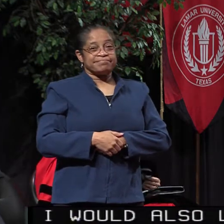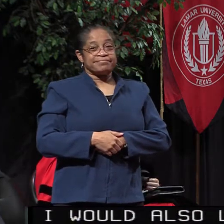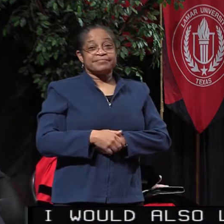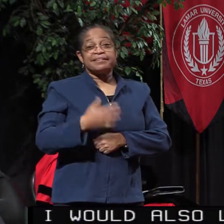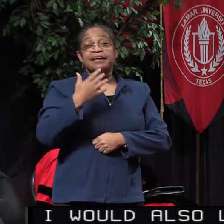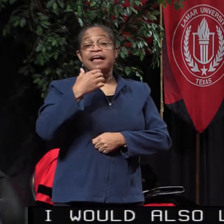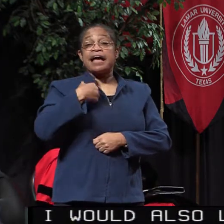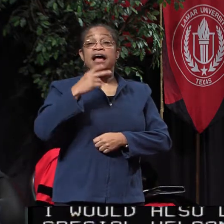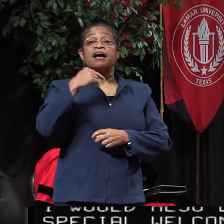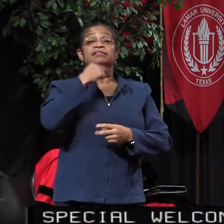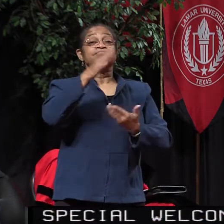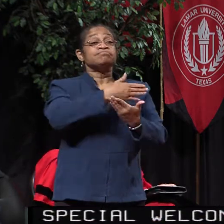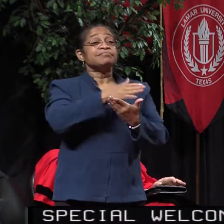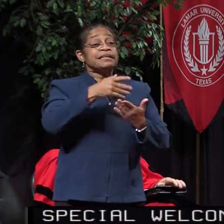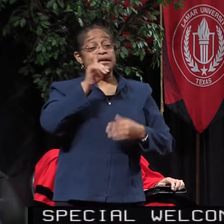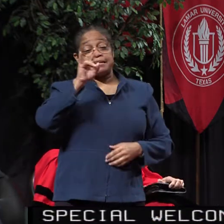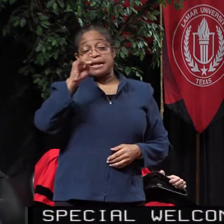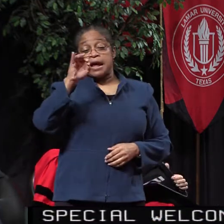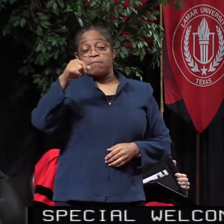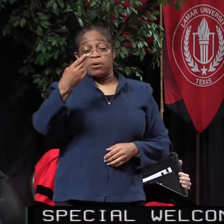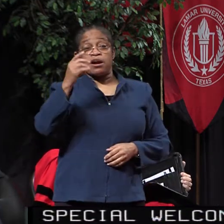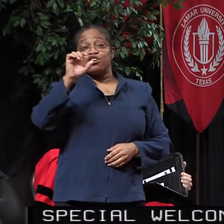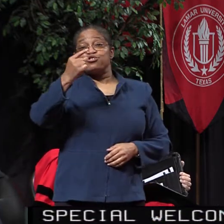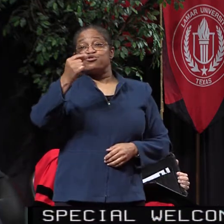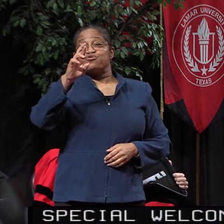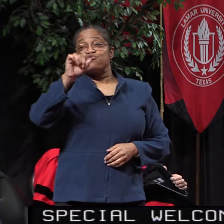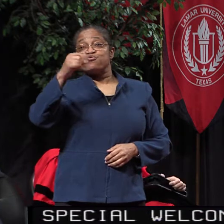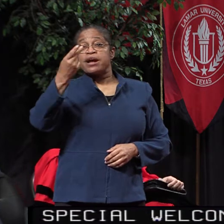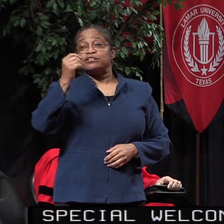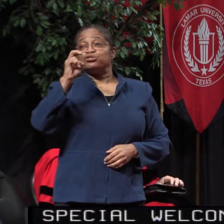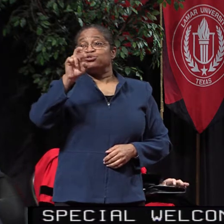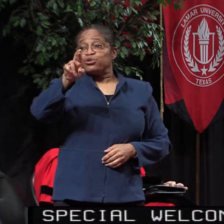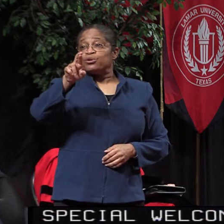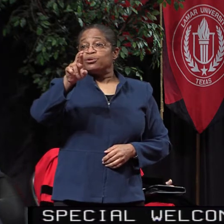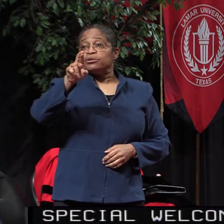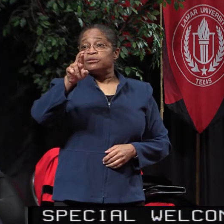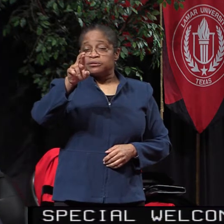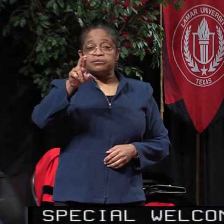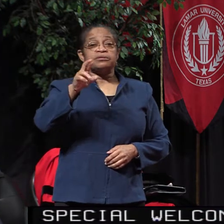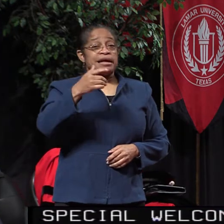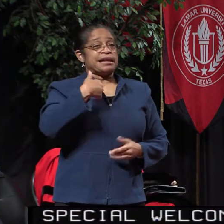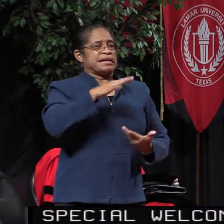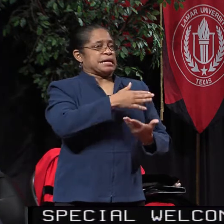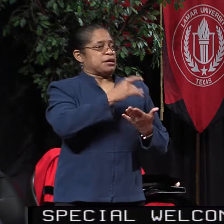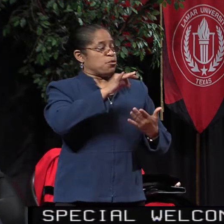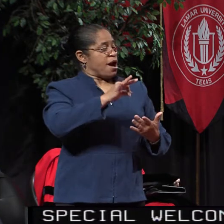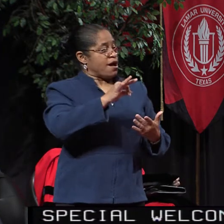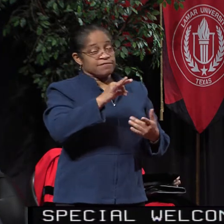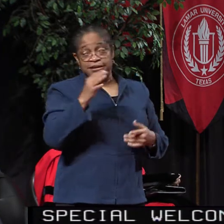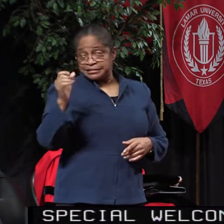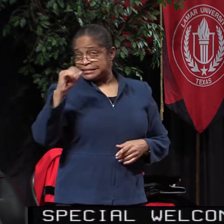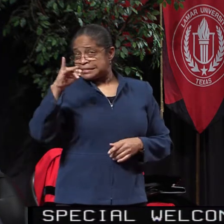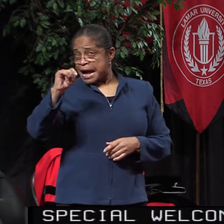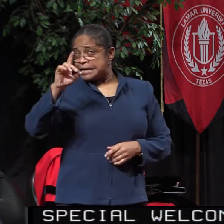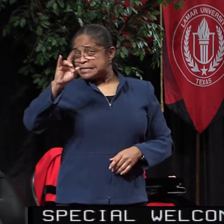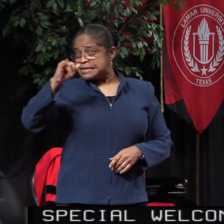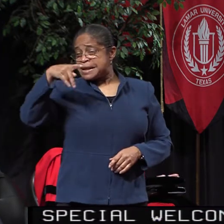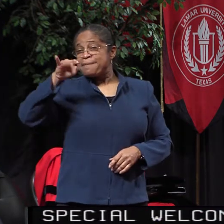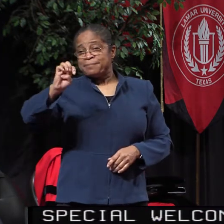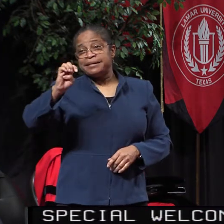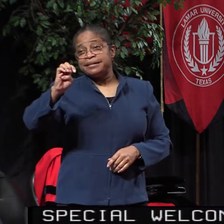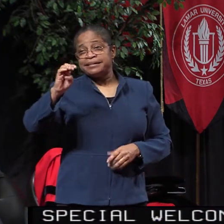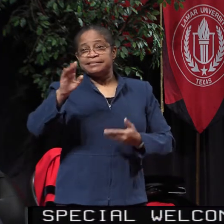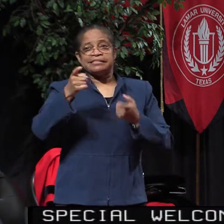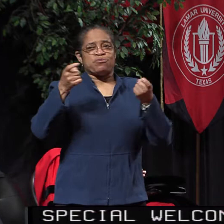Our vocalist is Ms. Deborah Greshner, instructor of music, and our conductor, Dr. Scott Depp, associate professor and director